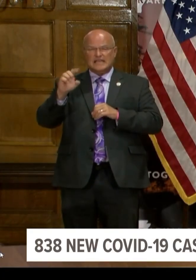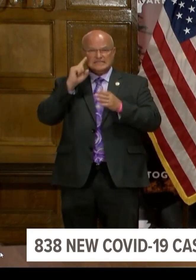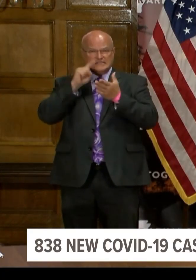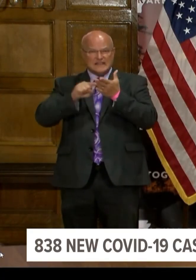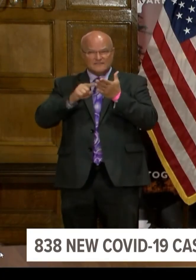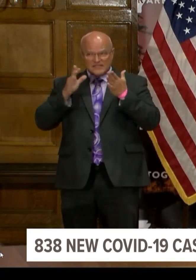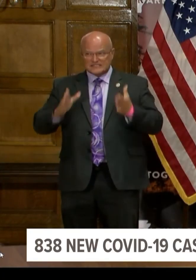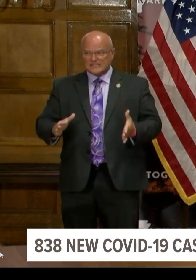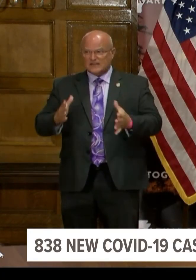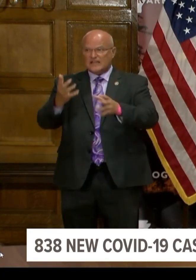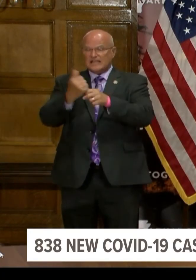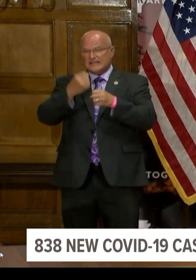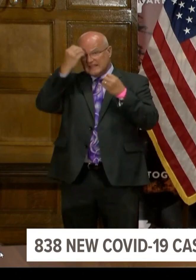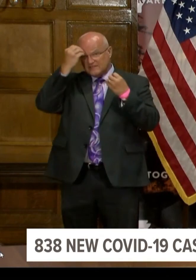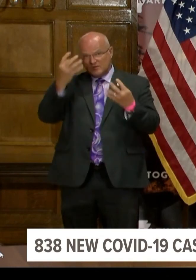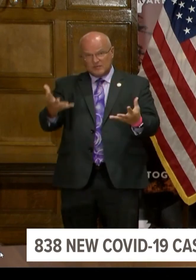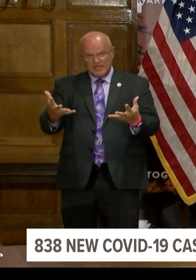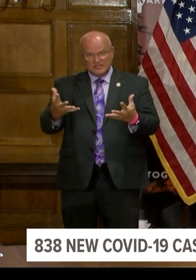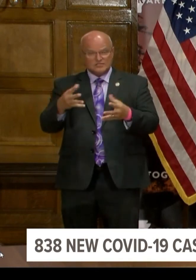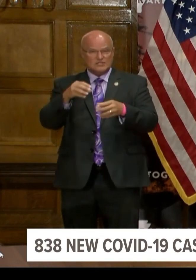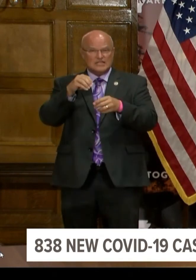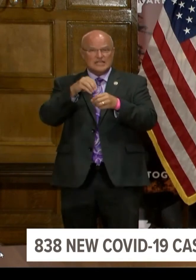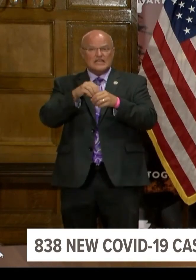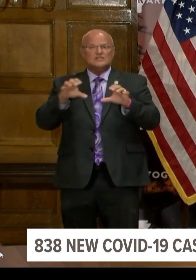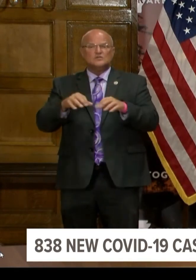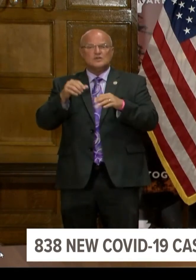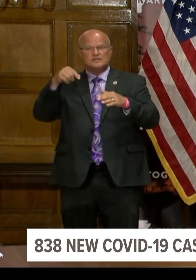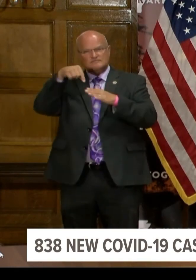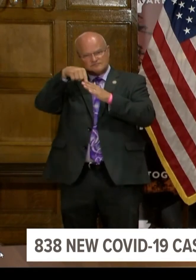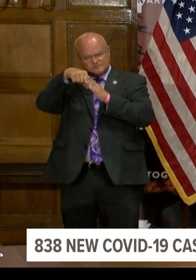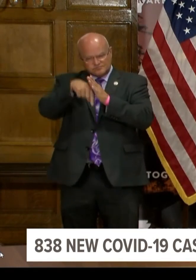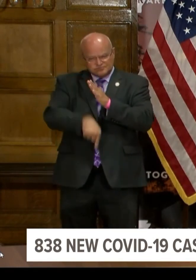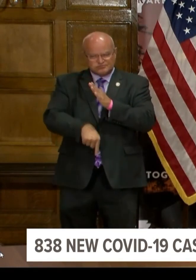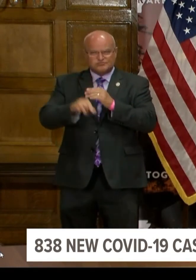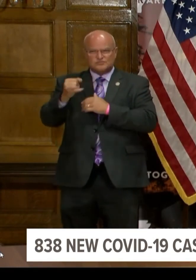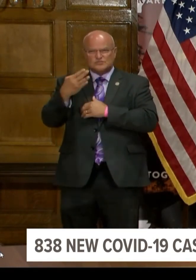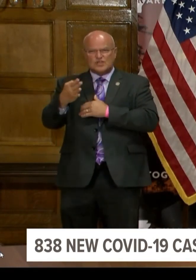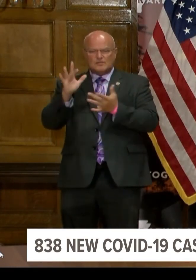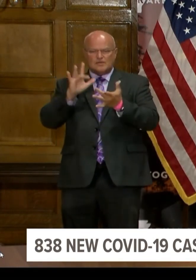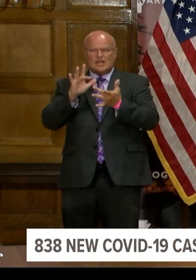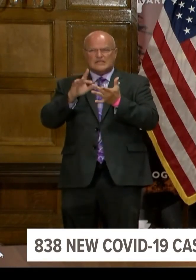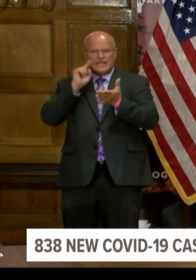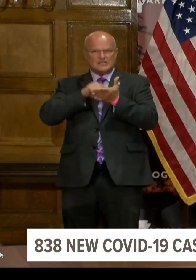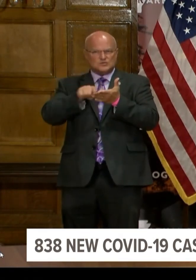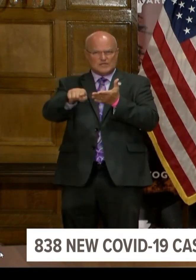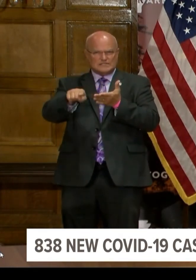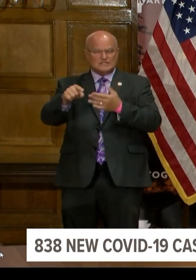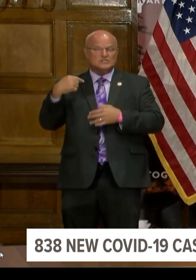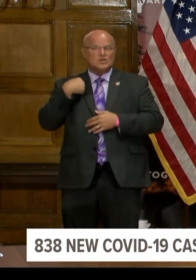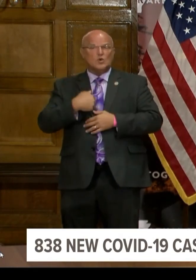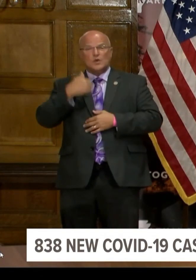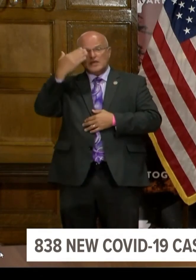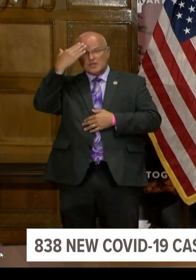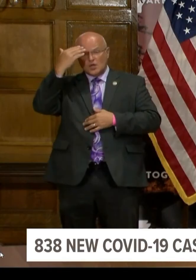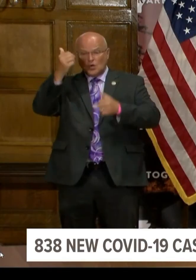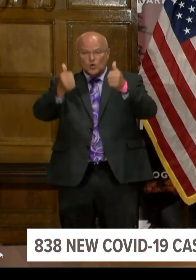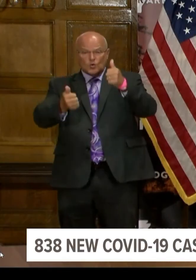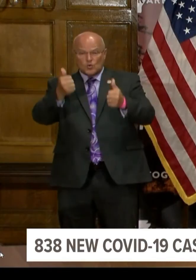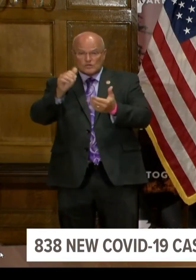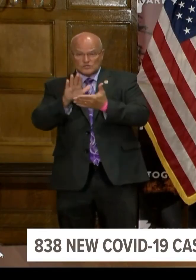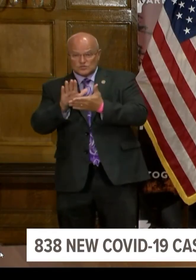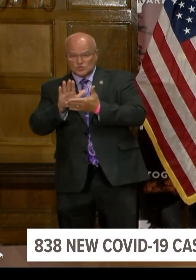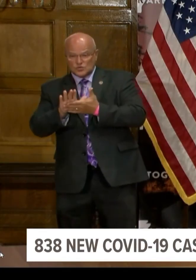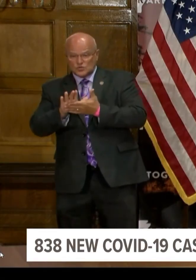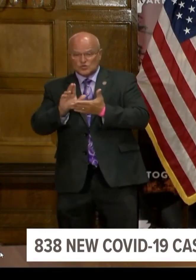investigators getting that information and doing a thorough job of the contact tracing so that we can know which school or